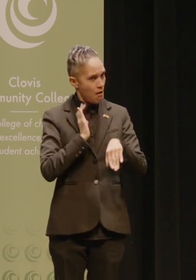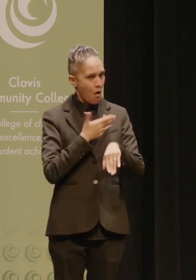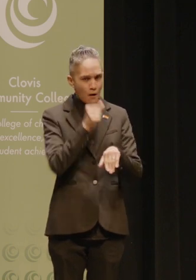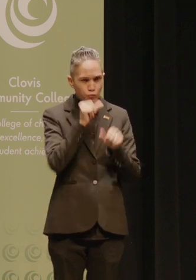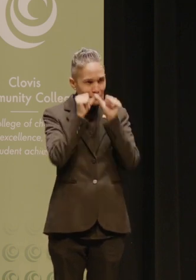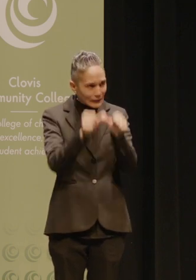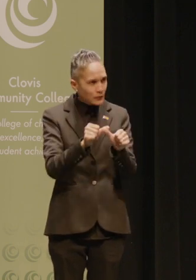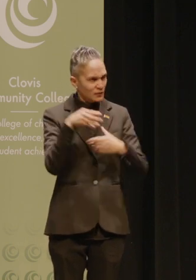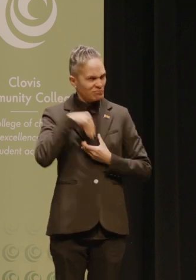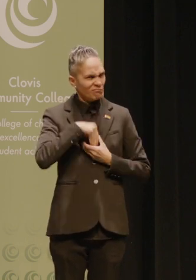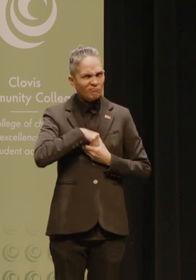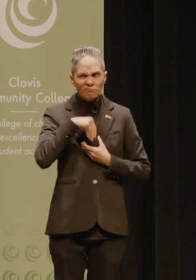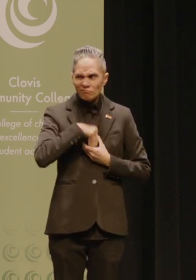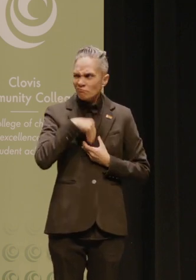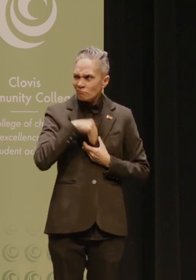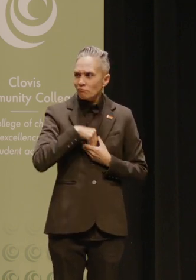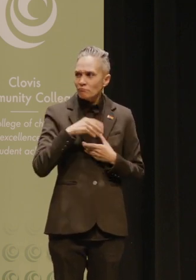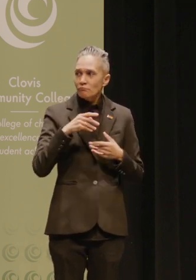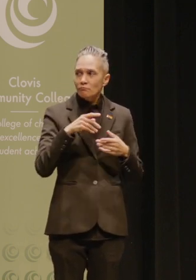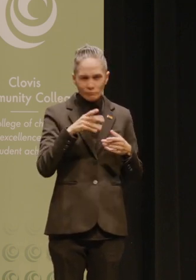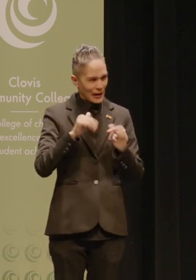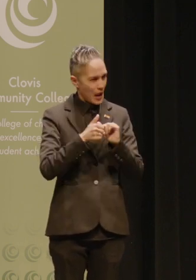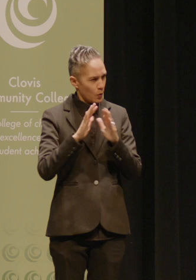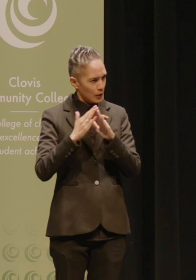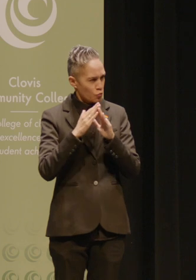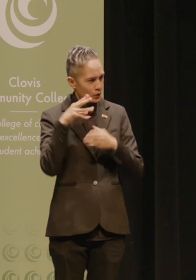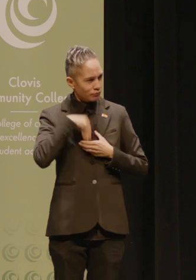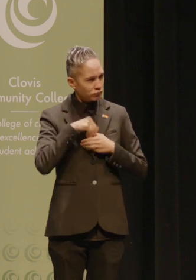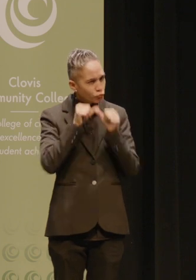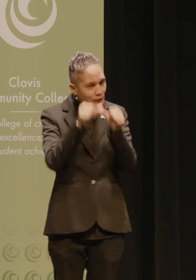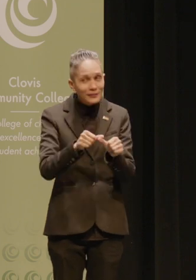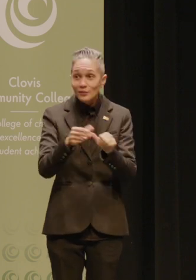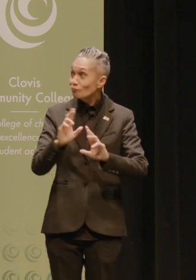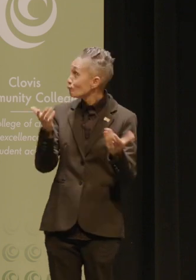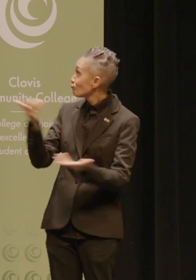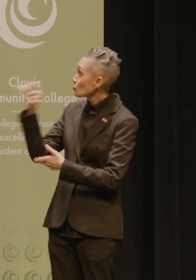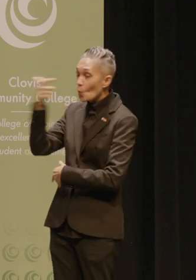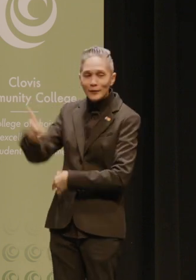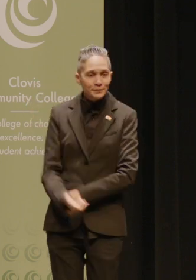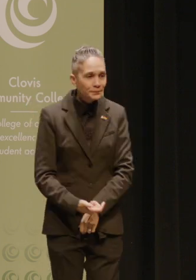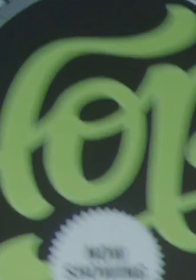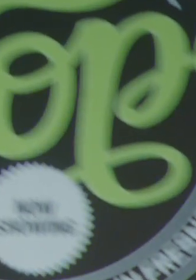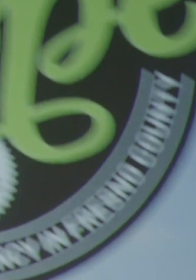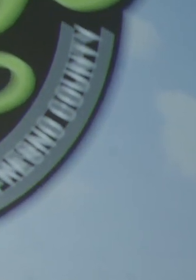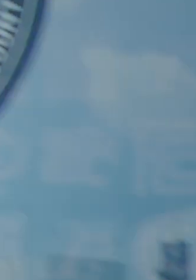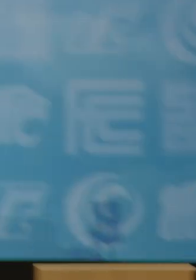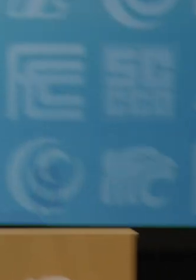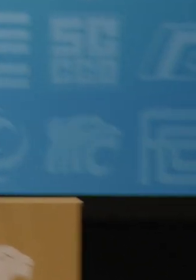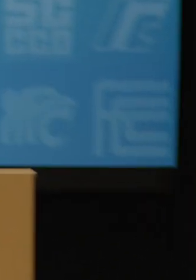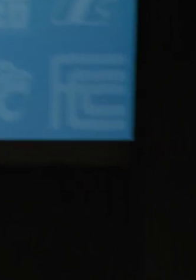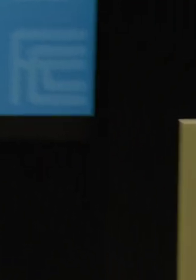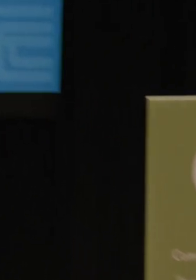lot of us have internally and what our community resilience looks like. So let's watch that video. A